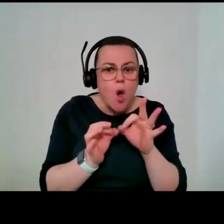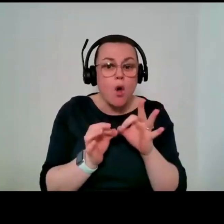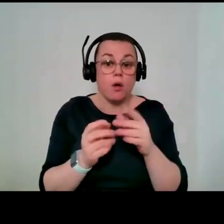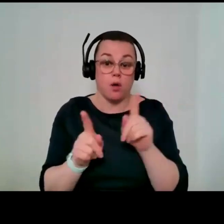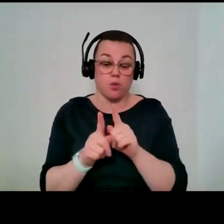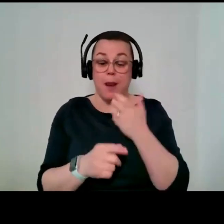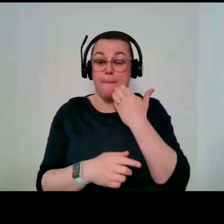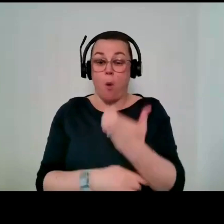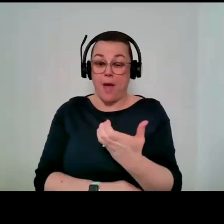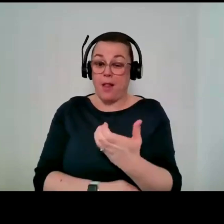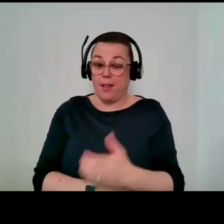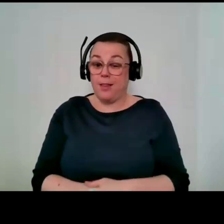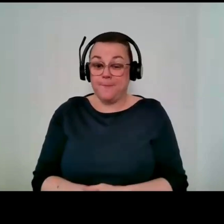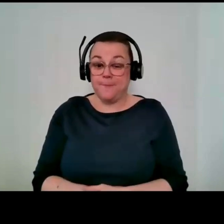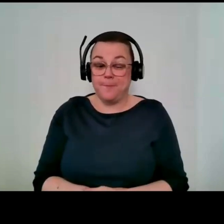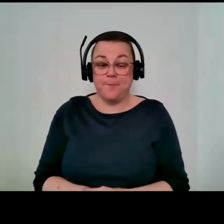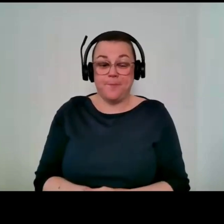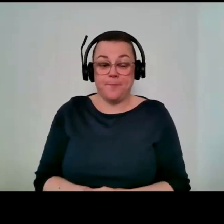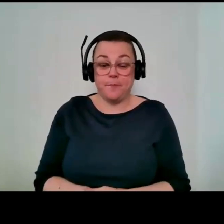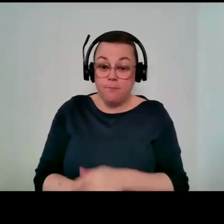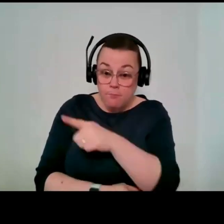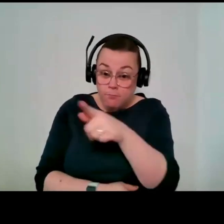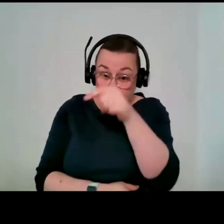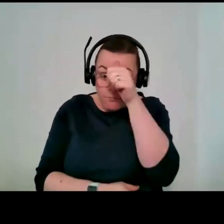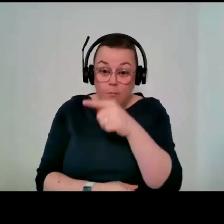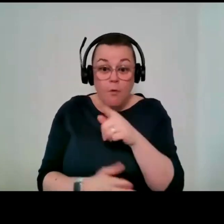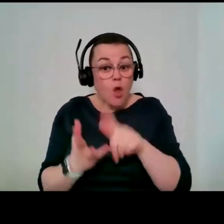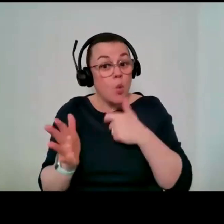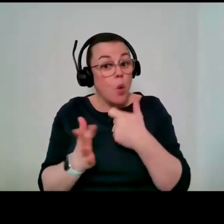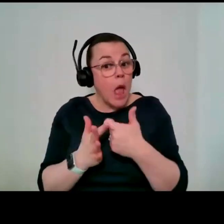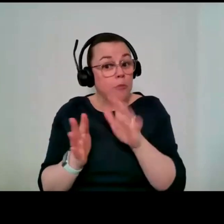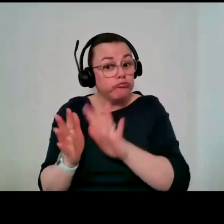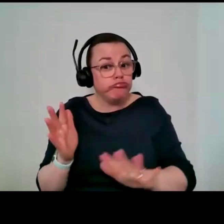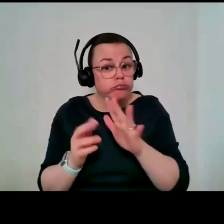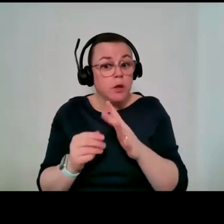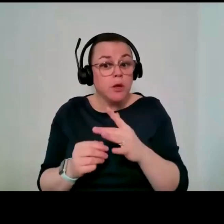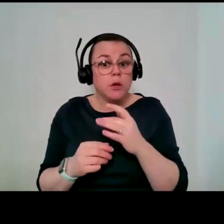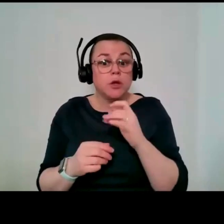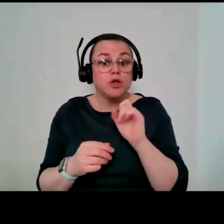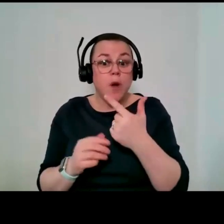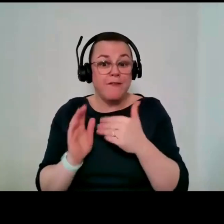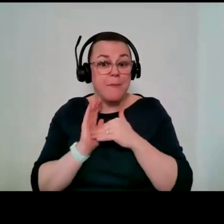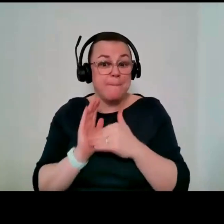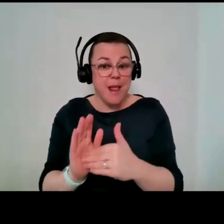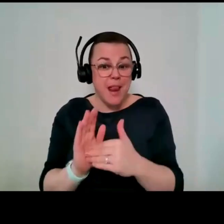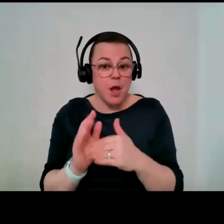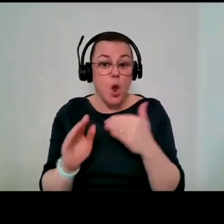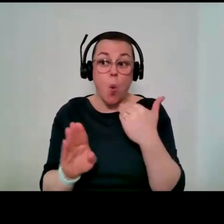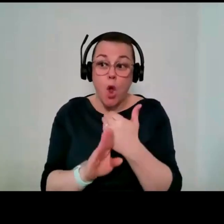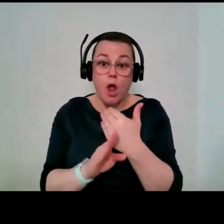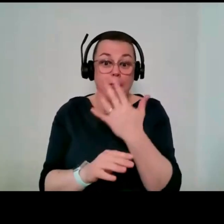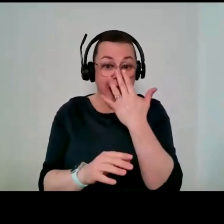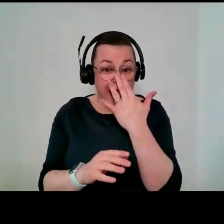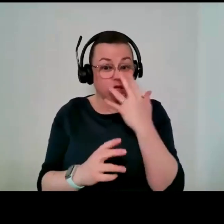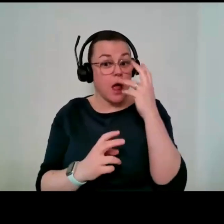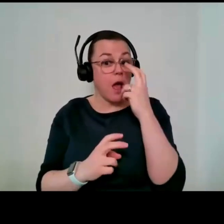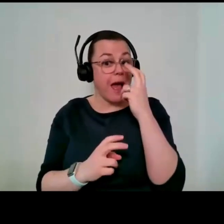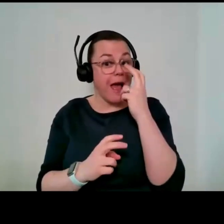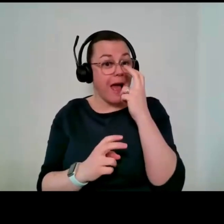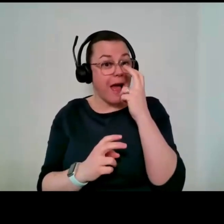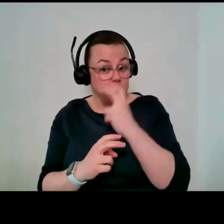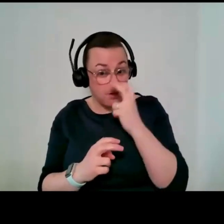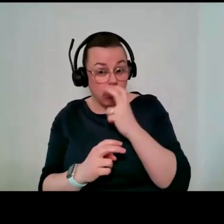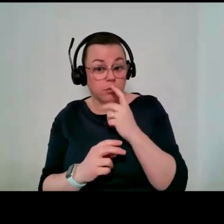well. Did you know that in the UK, around 12 million working age adults experience